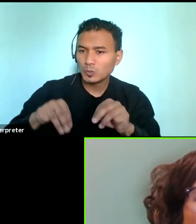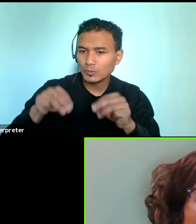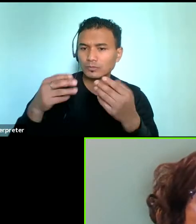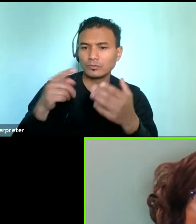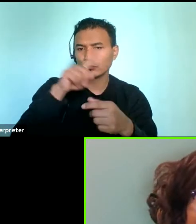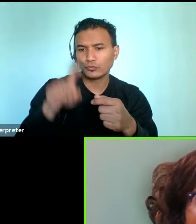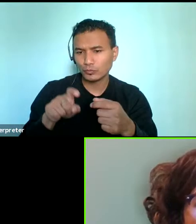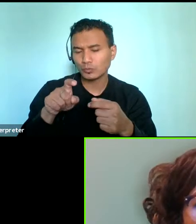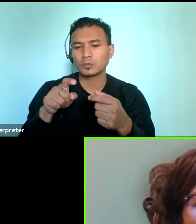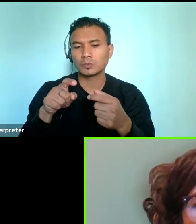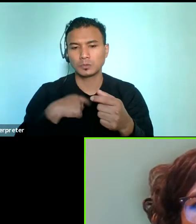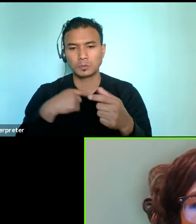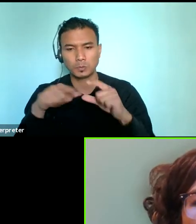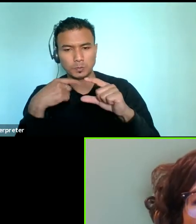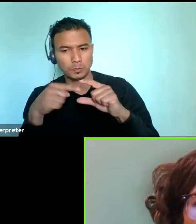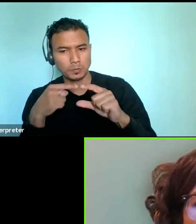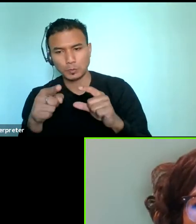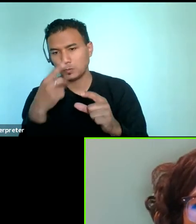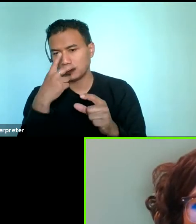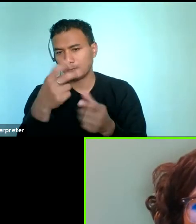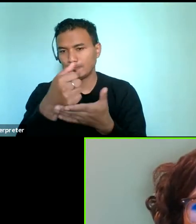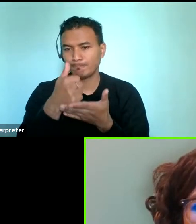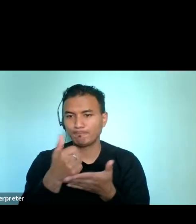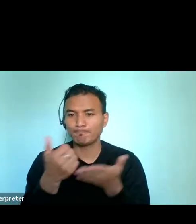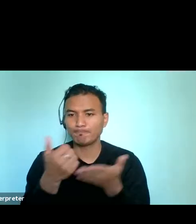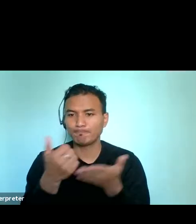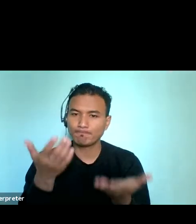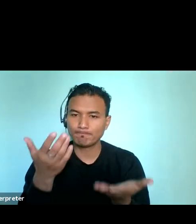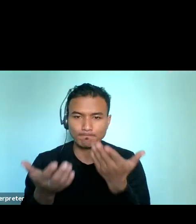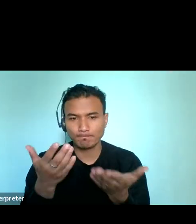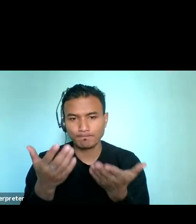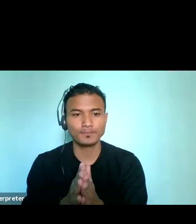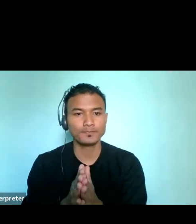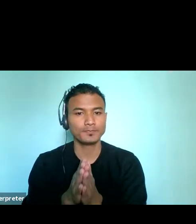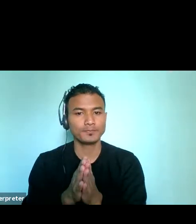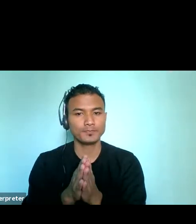chat, but we will also open the floor for actual